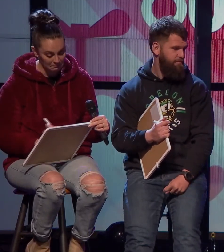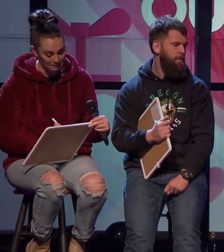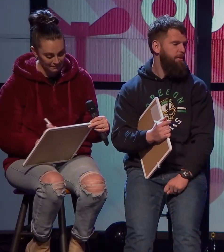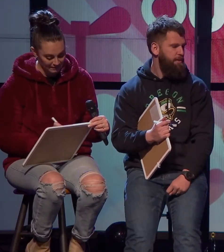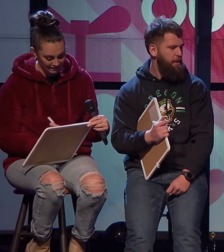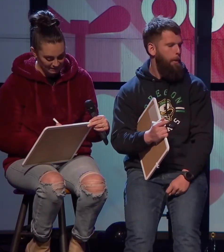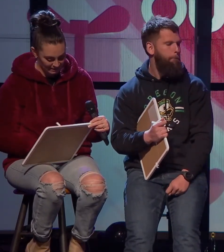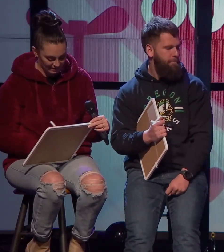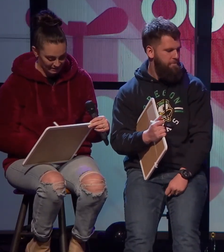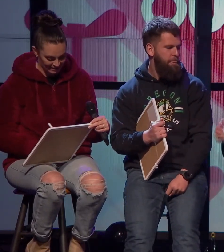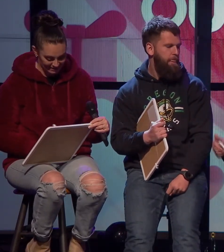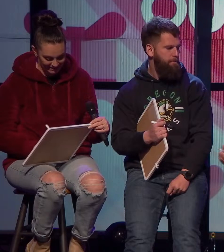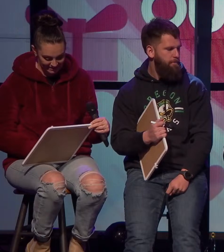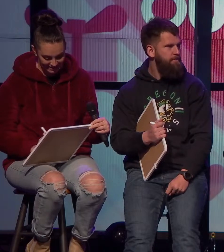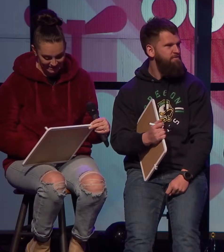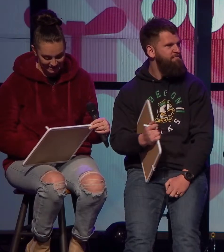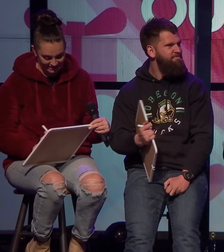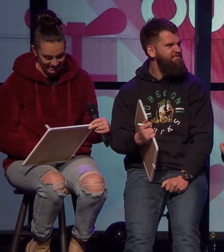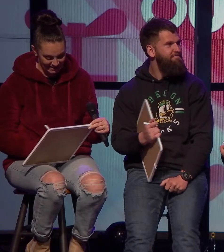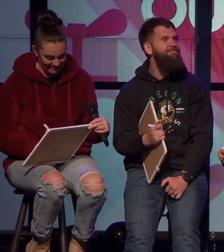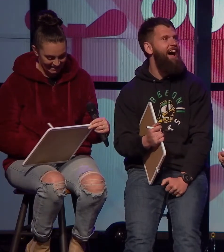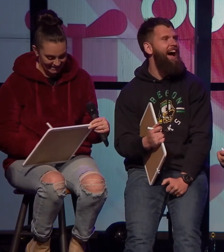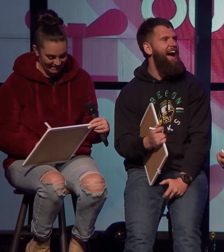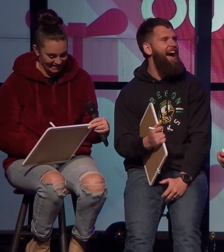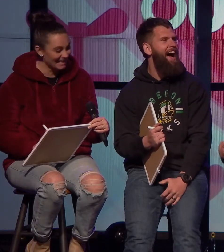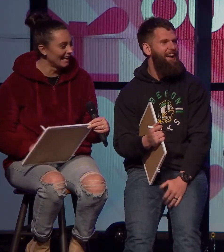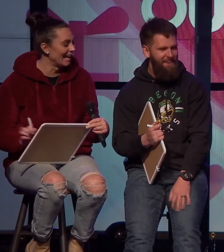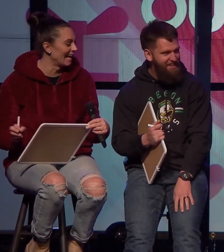murders in the building. Murders in the building. What's happening today at church?